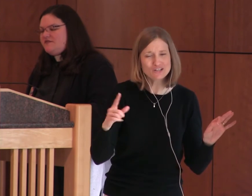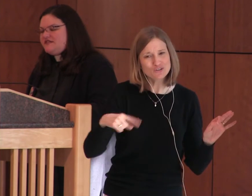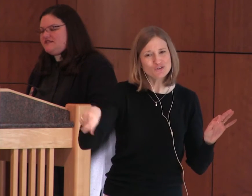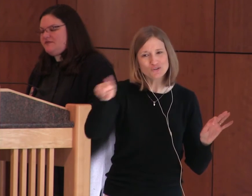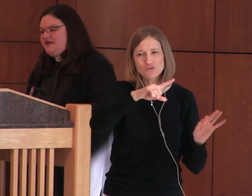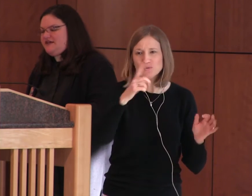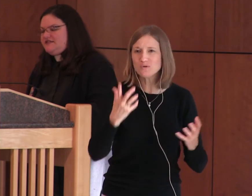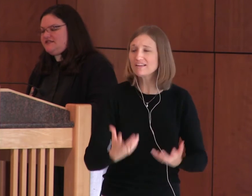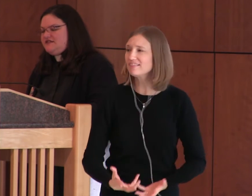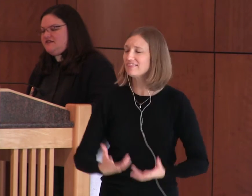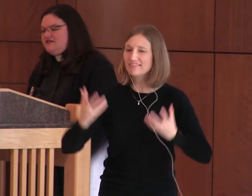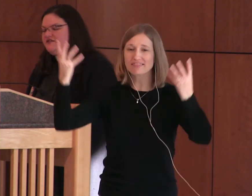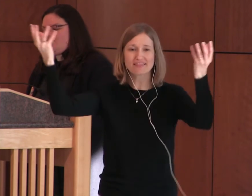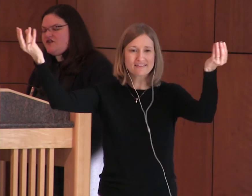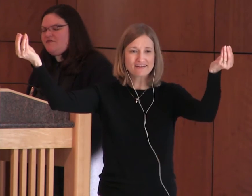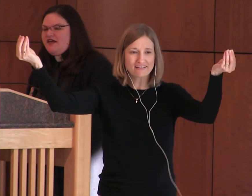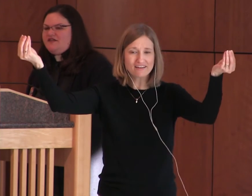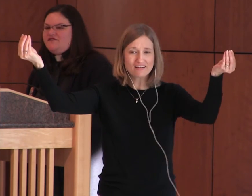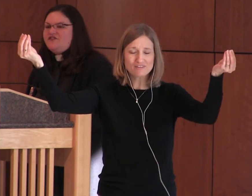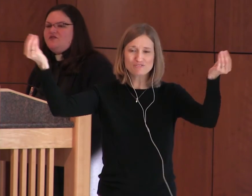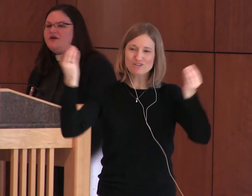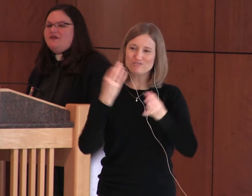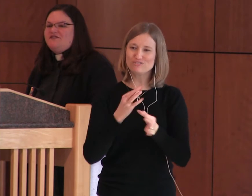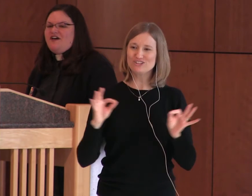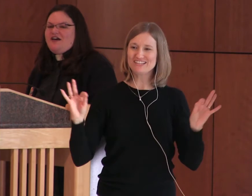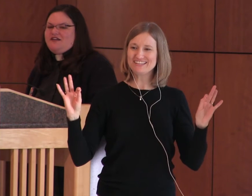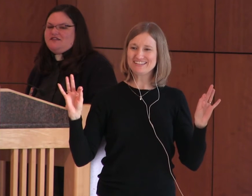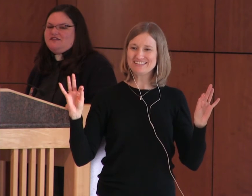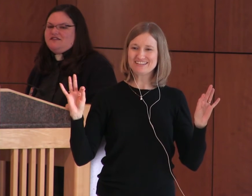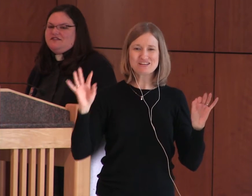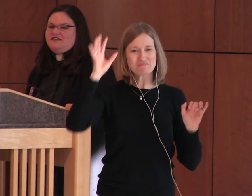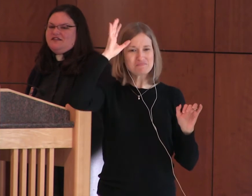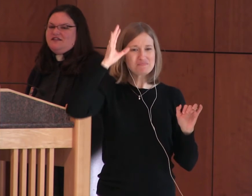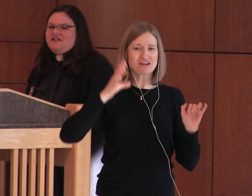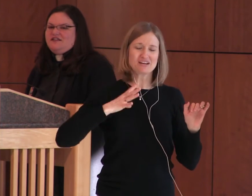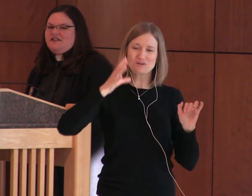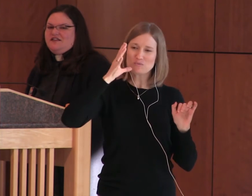go from this place, free men, free women of God.